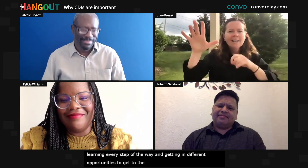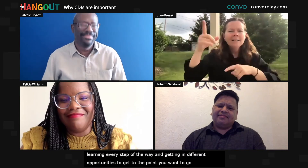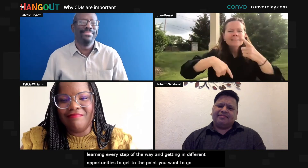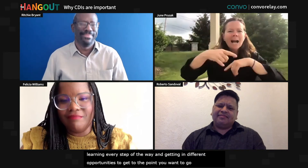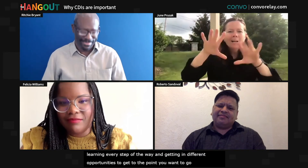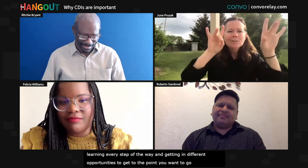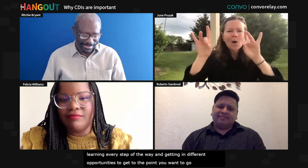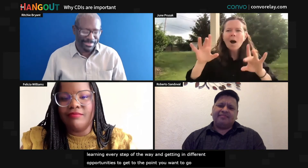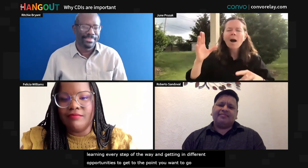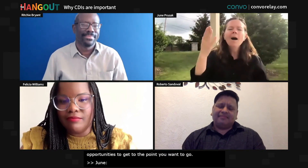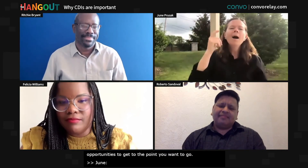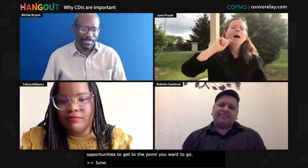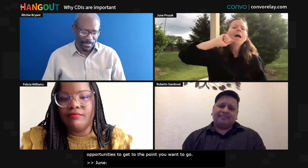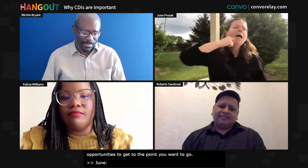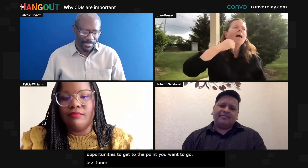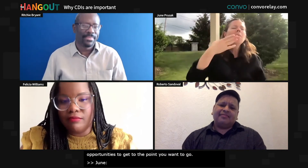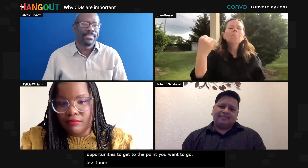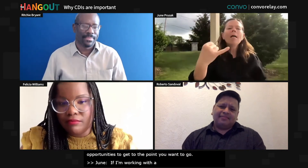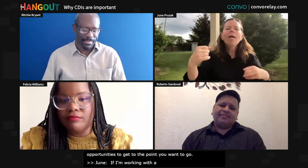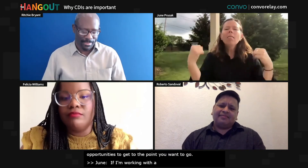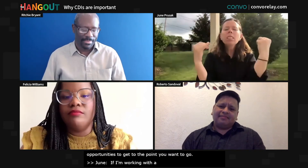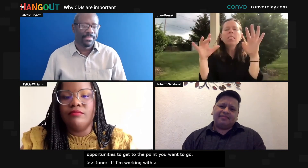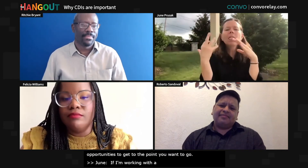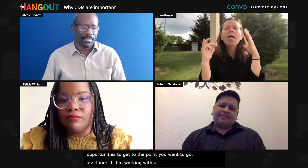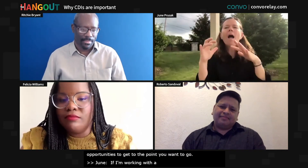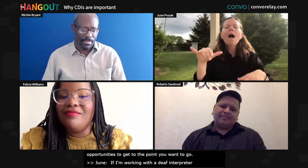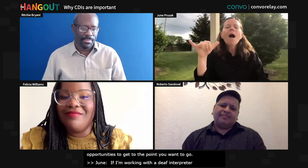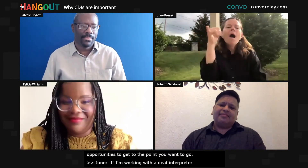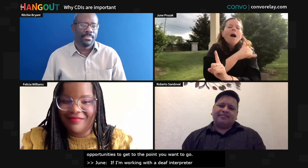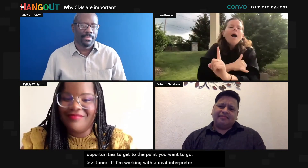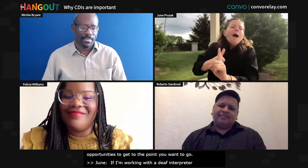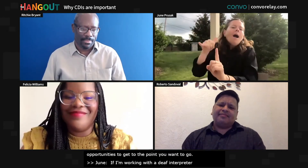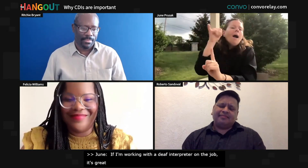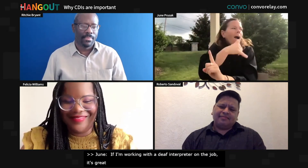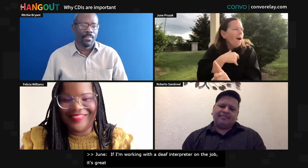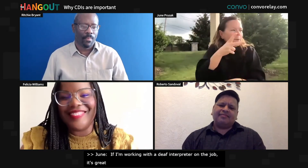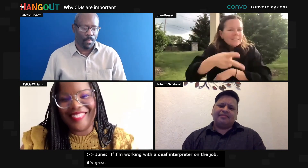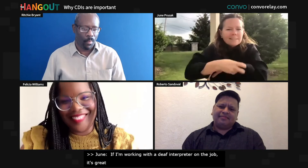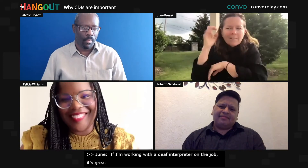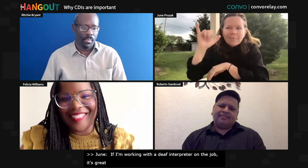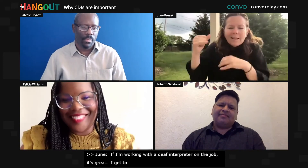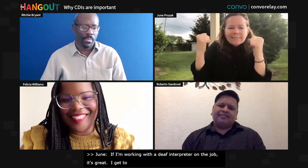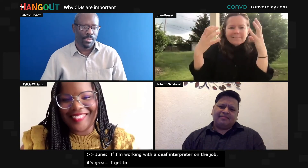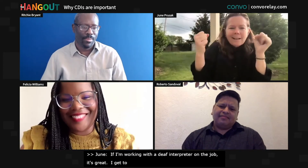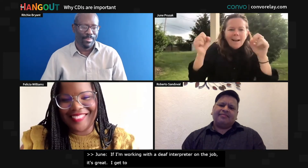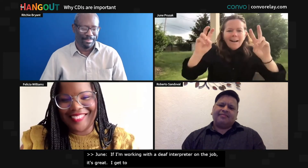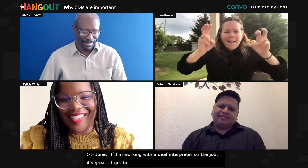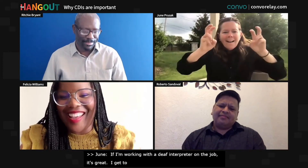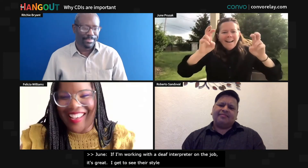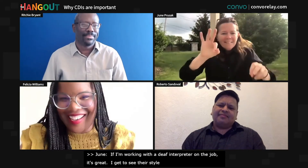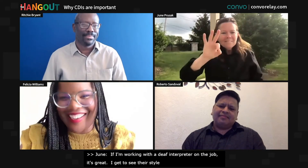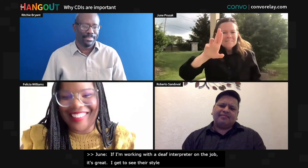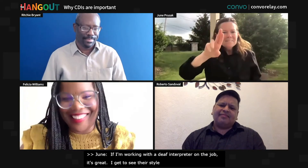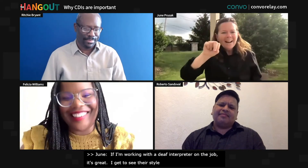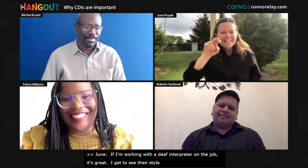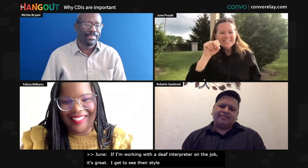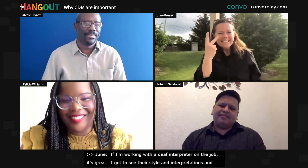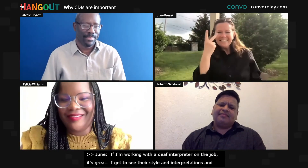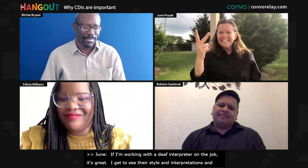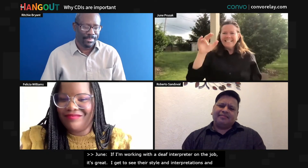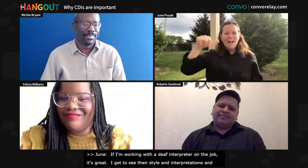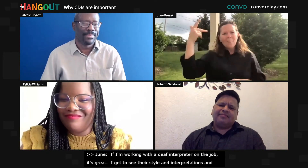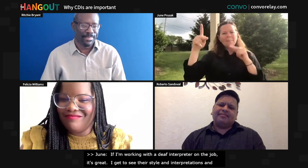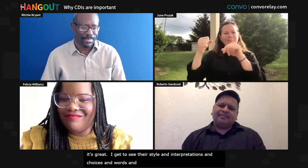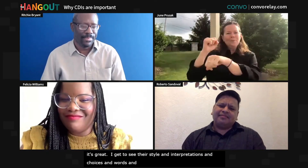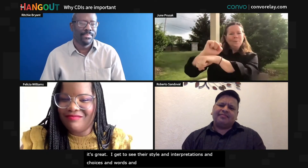great. I get to see their signs, their styles, their choices in words, and I can just really Mhm. benefit or steal